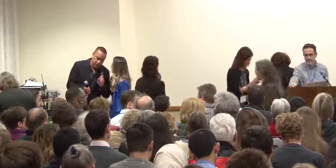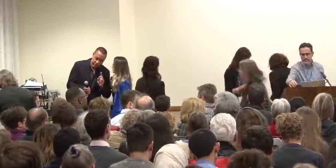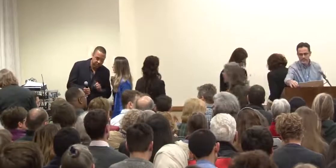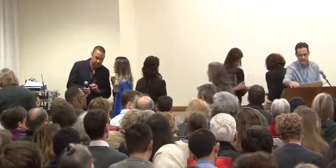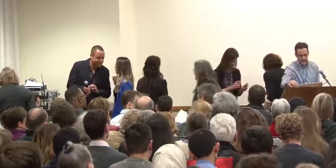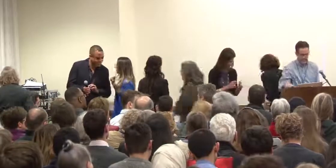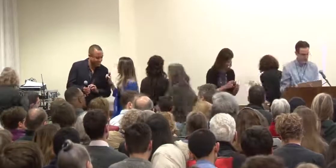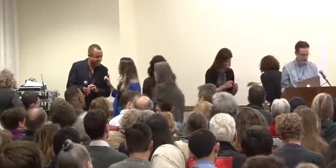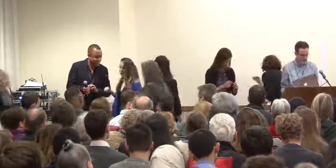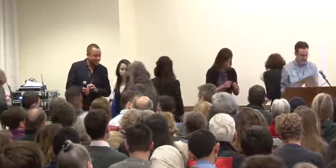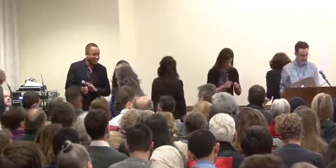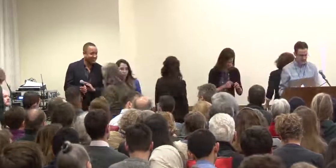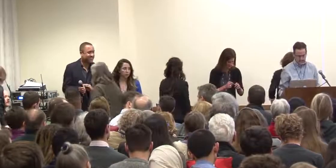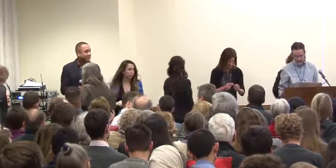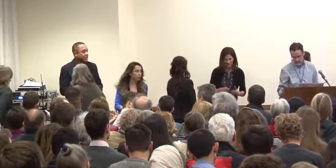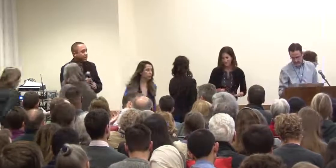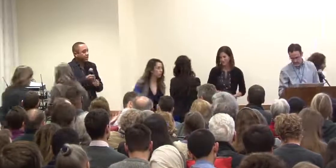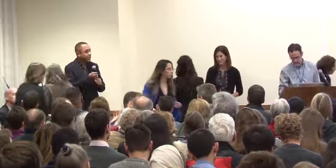I will not say.